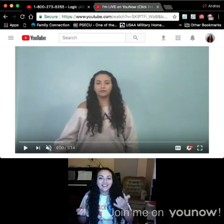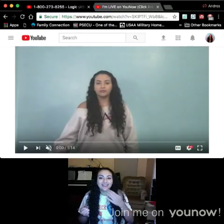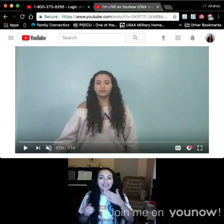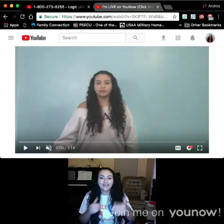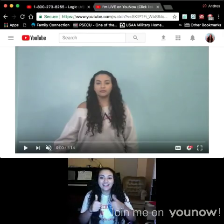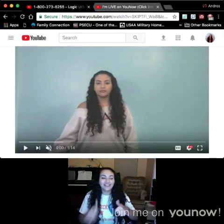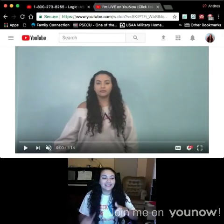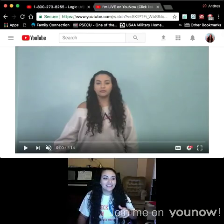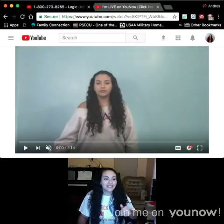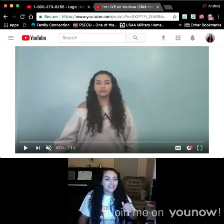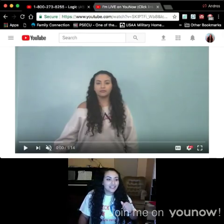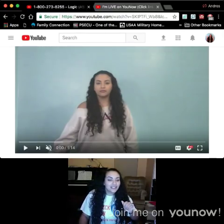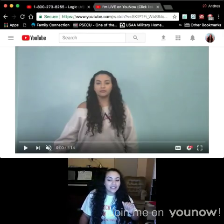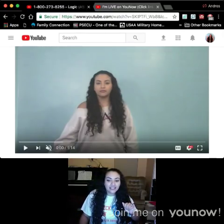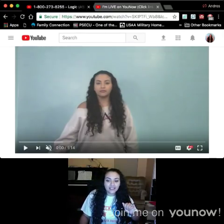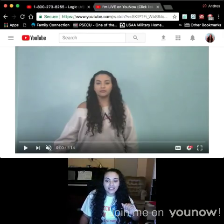Thank you for the likes.